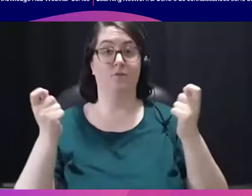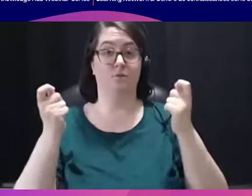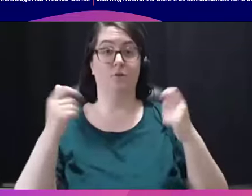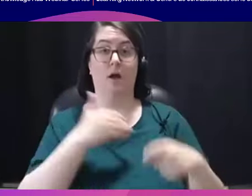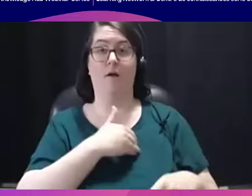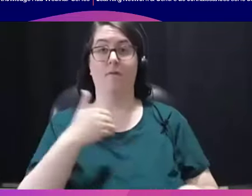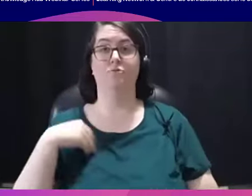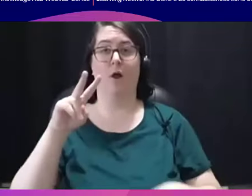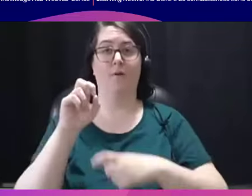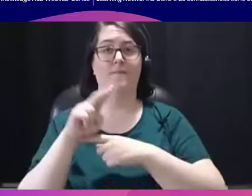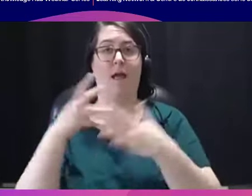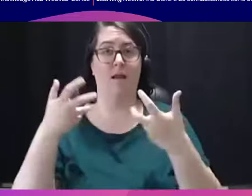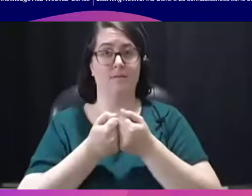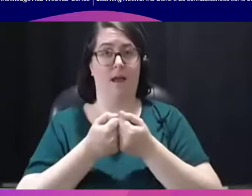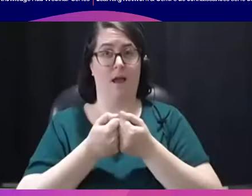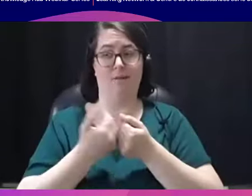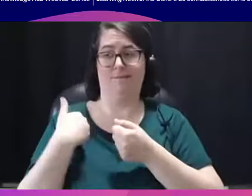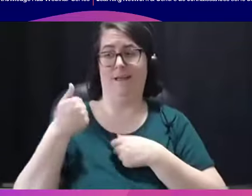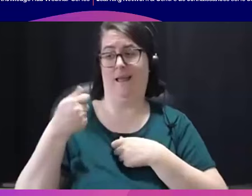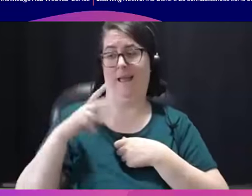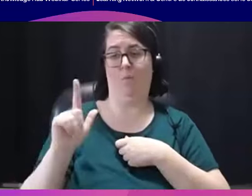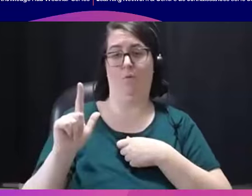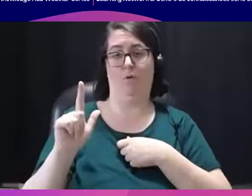van attack, which occurred on April 23rd,